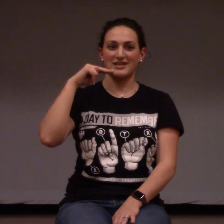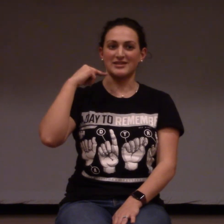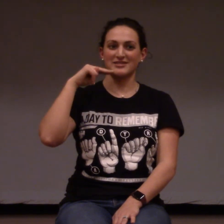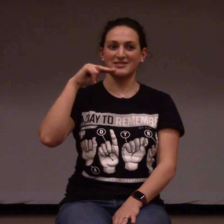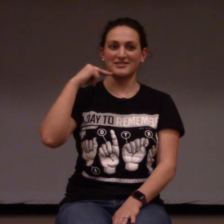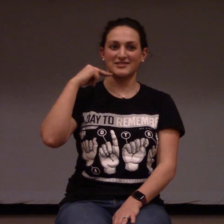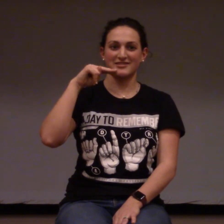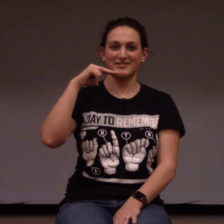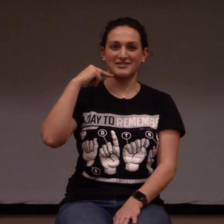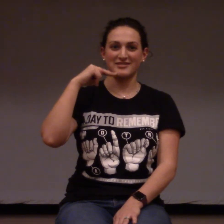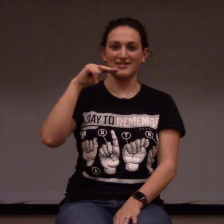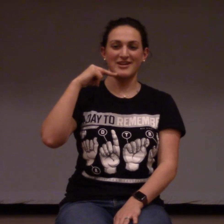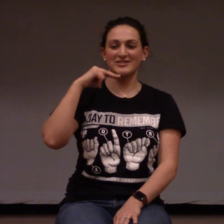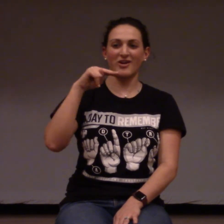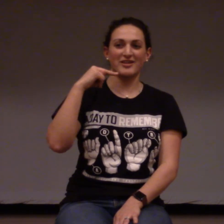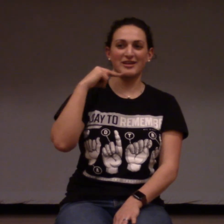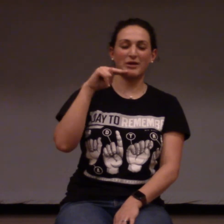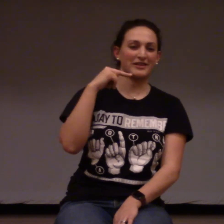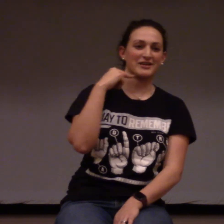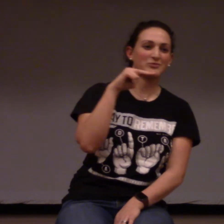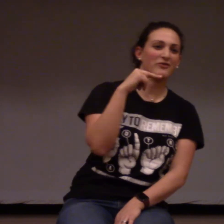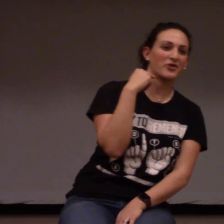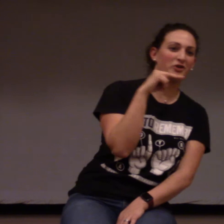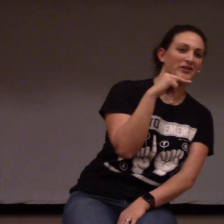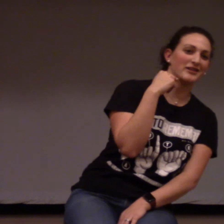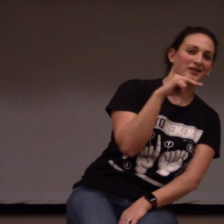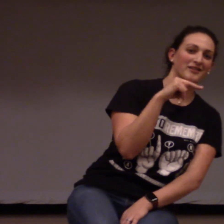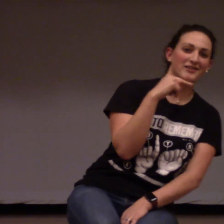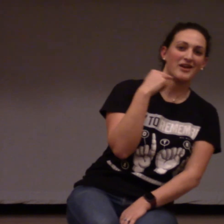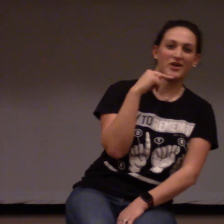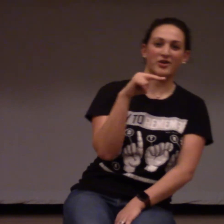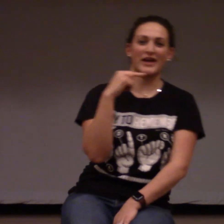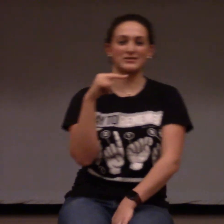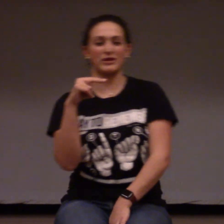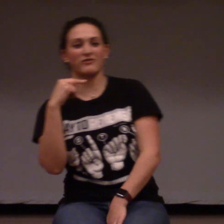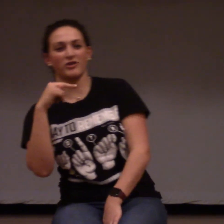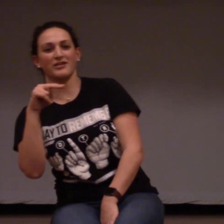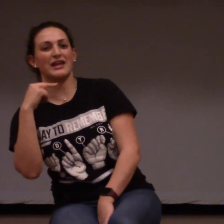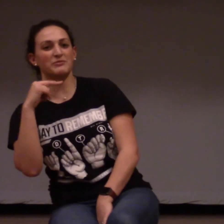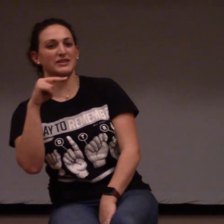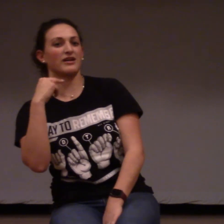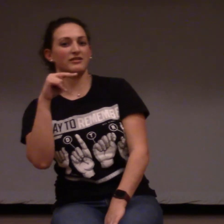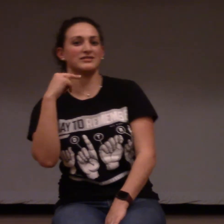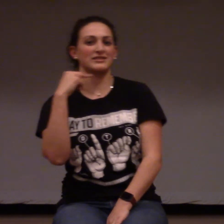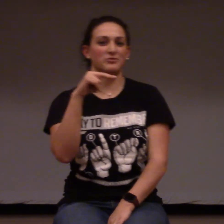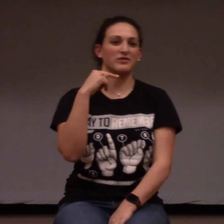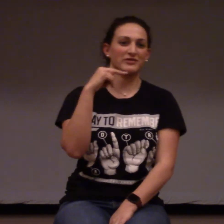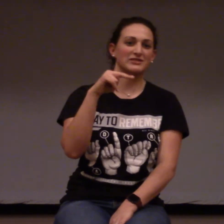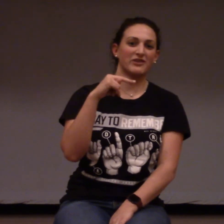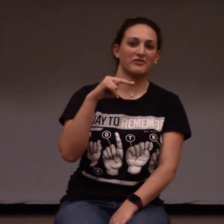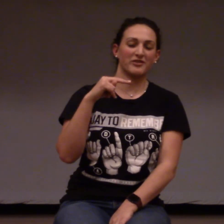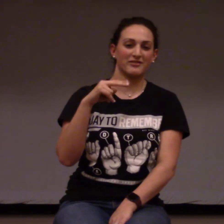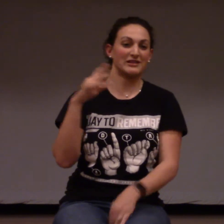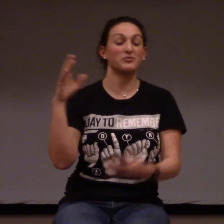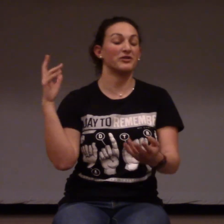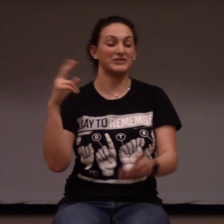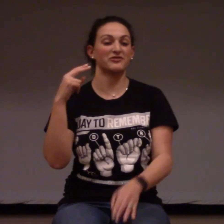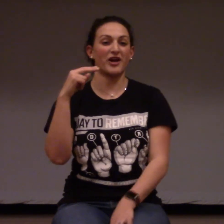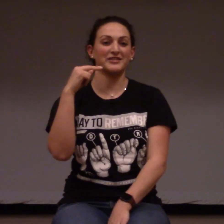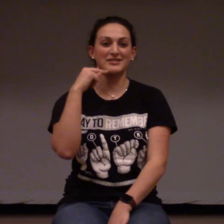niece. Sorry to think about that, because we have a girl in our class. We gave her a name sign because it's one of his friends.